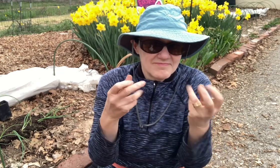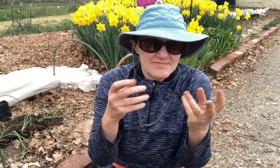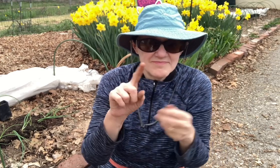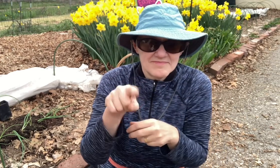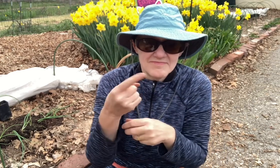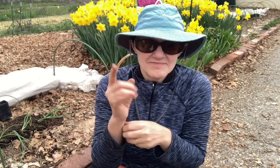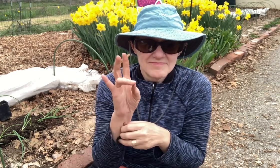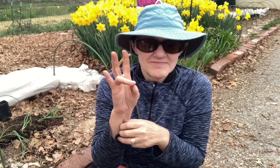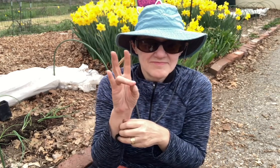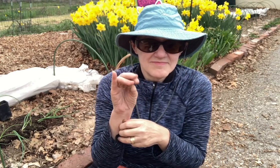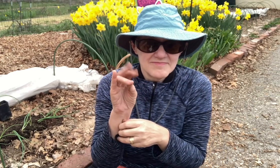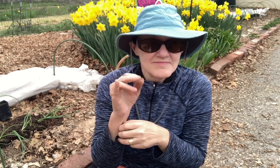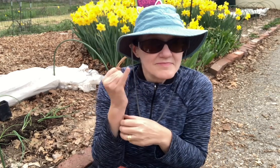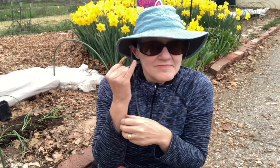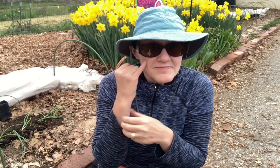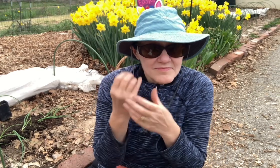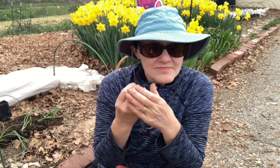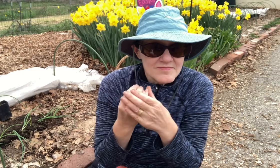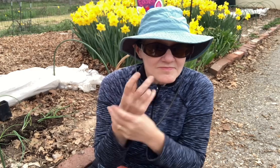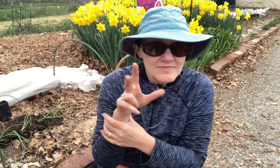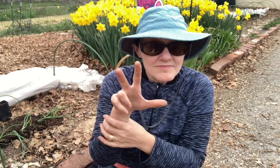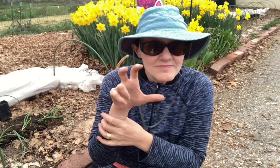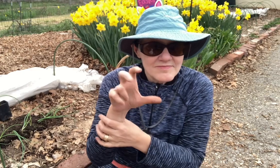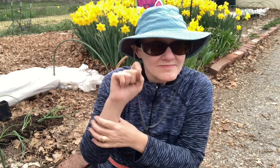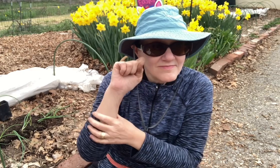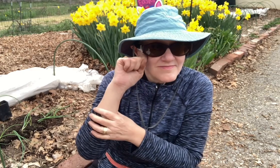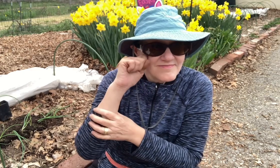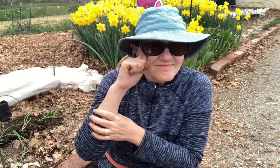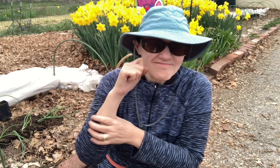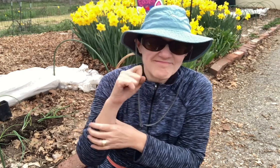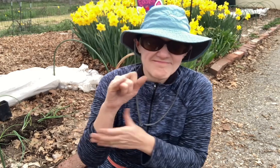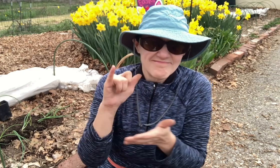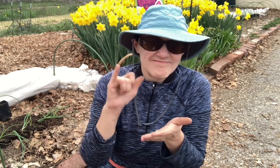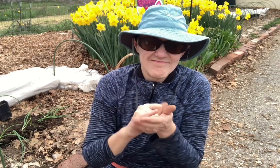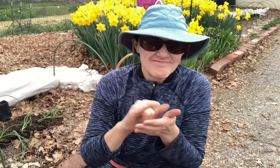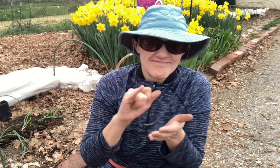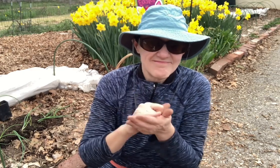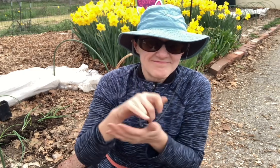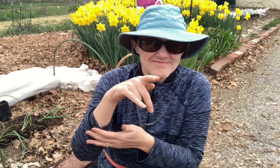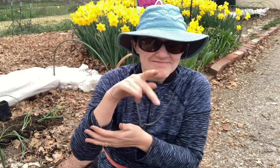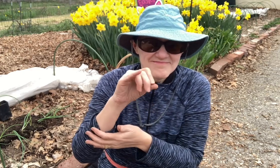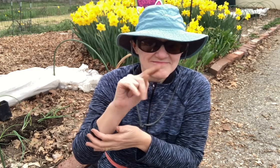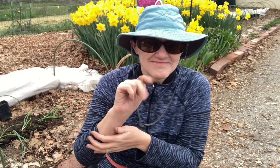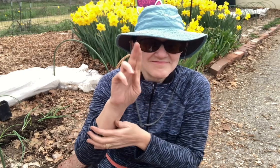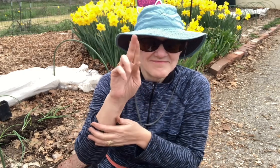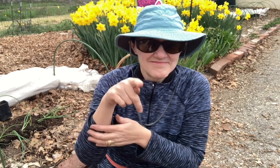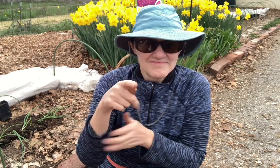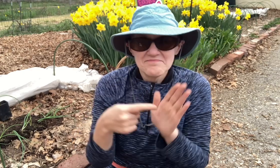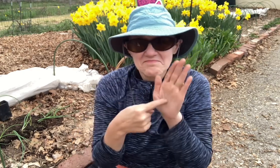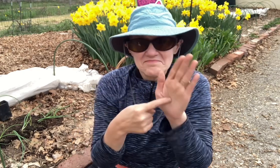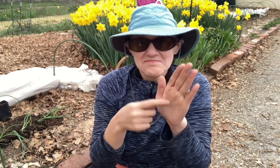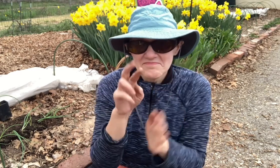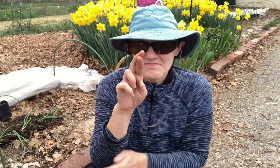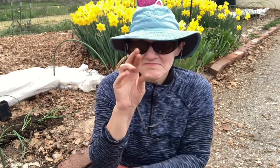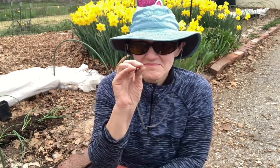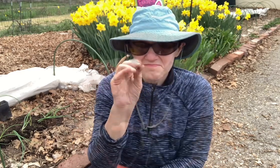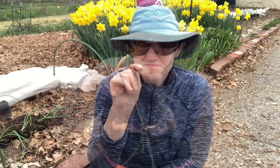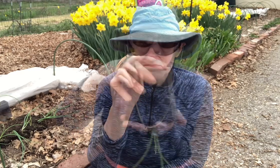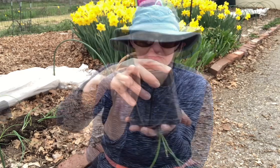grow that many onions, only 70. If I was growing 300 onions, it wouldn't be possible to pot them all up. Let